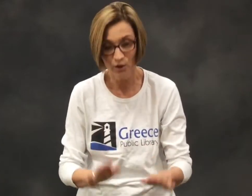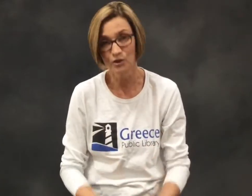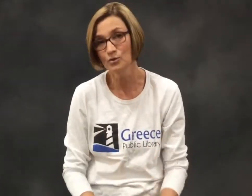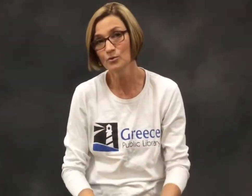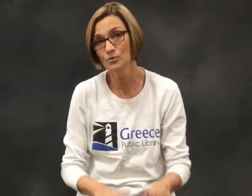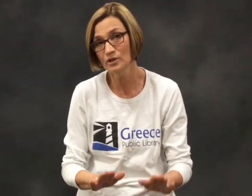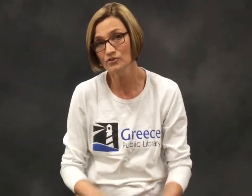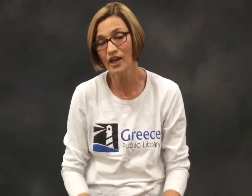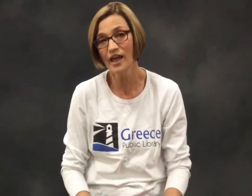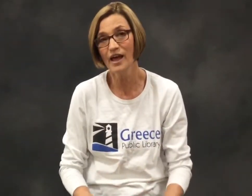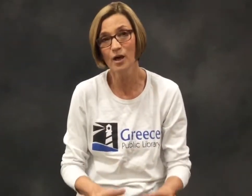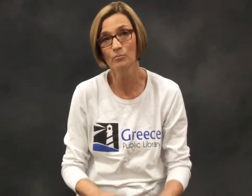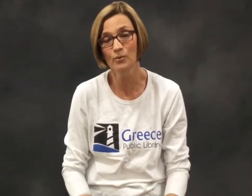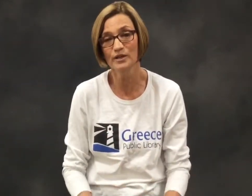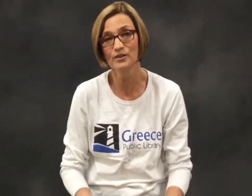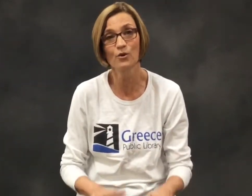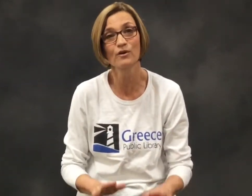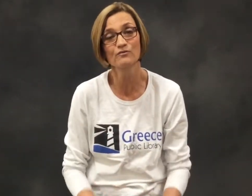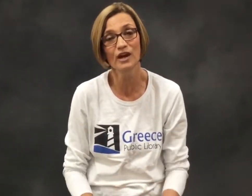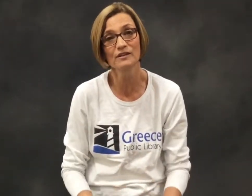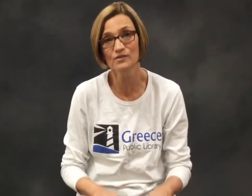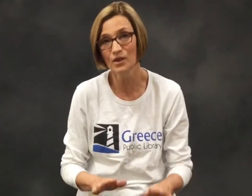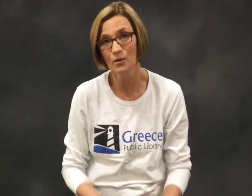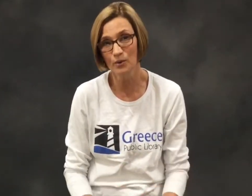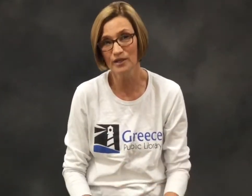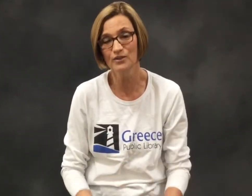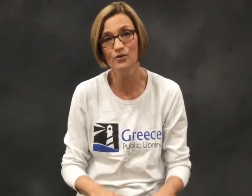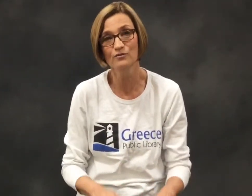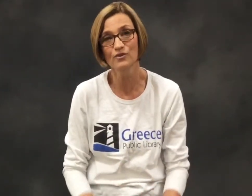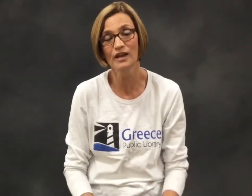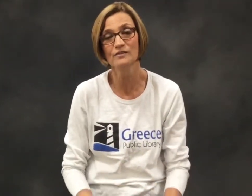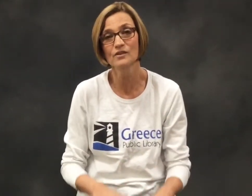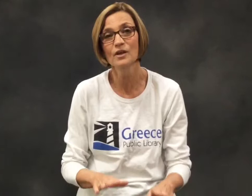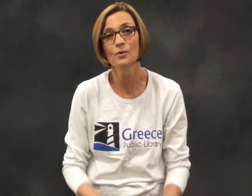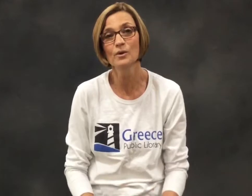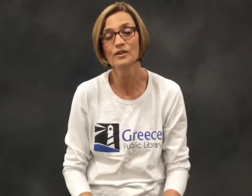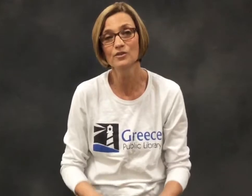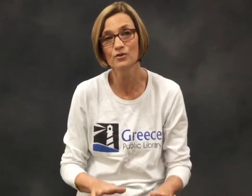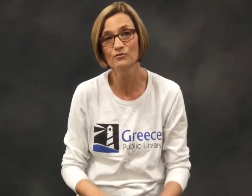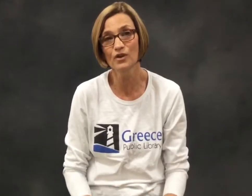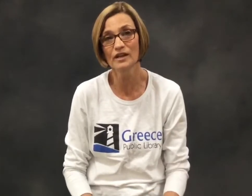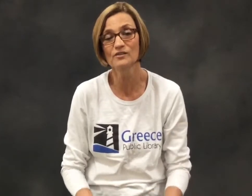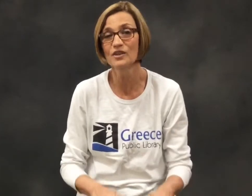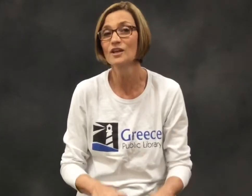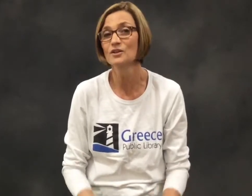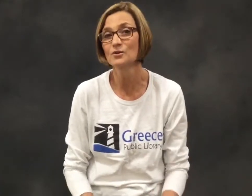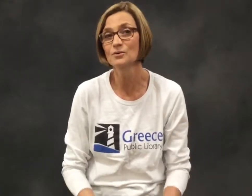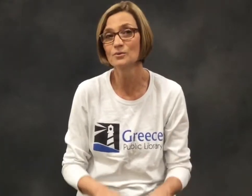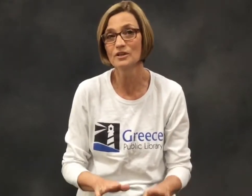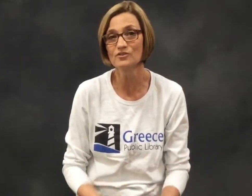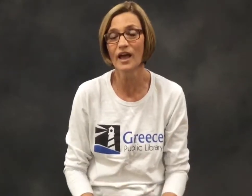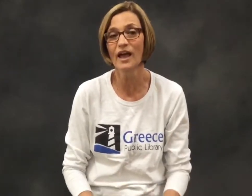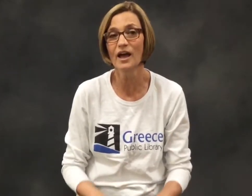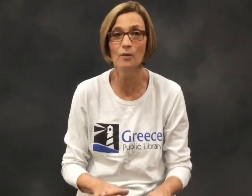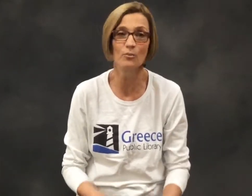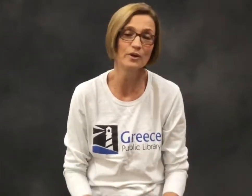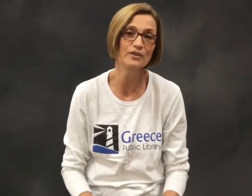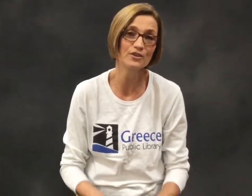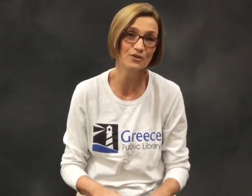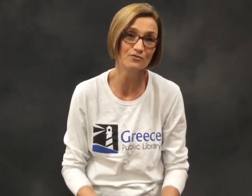You can tap with your friends, with your friends, with your friends. You can tap with your